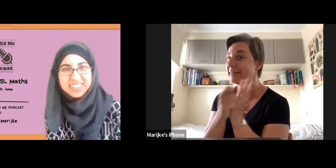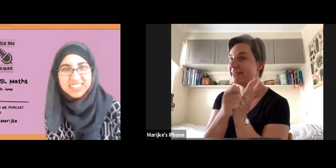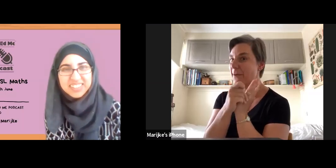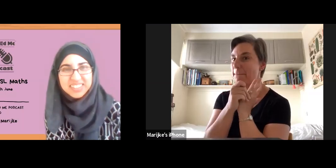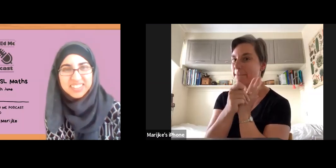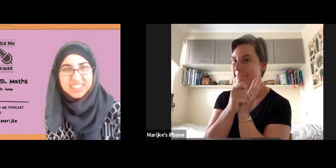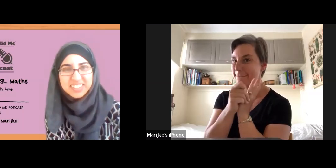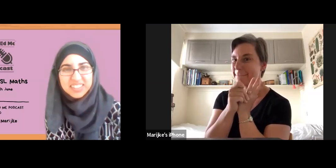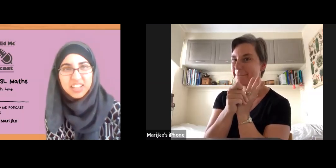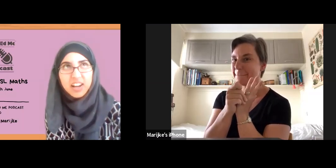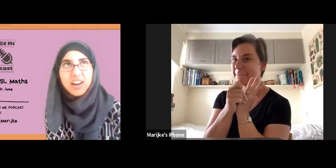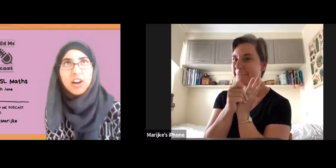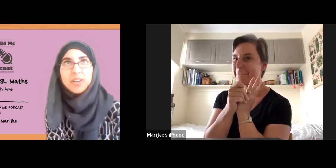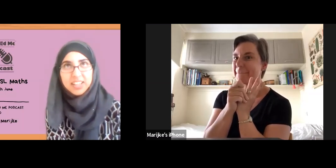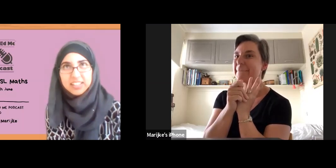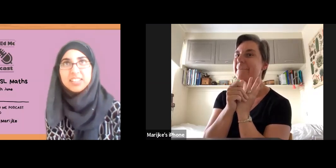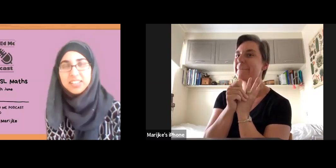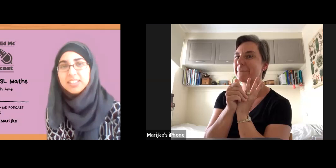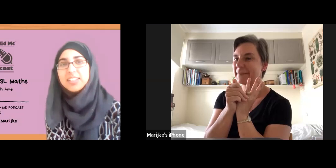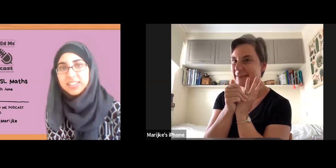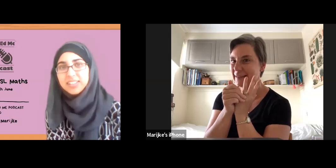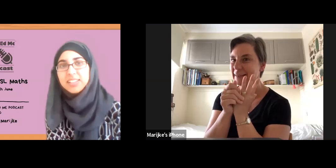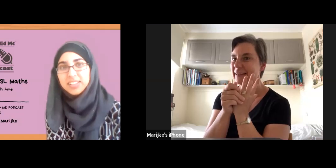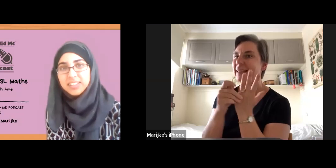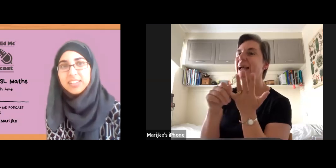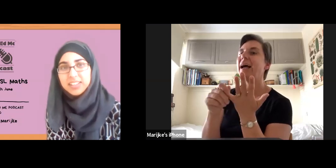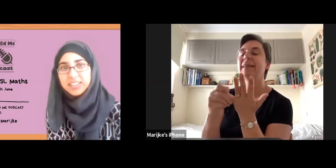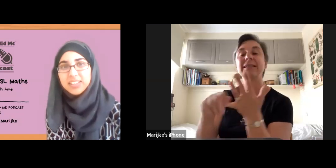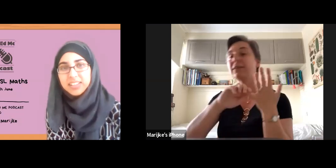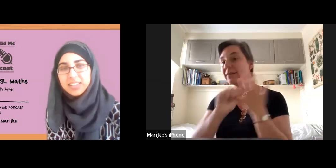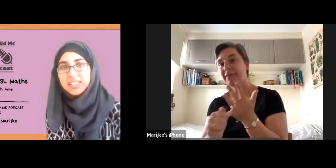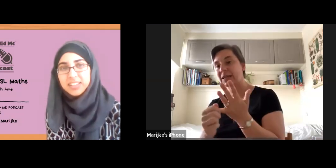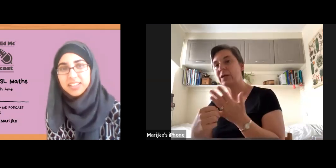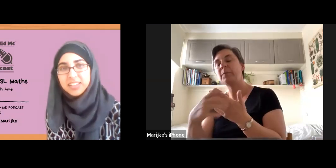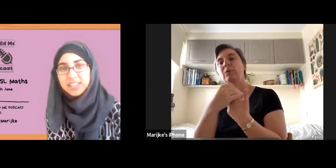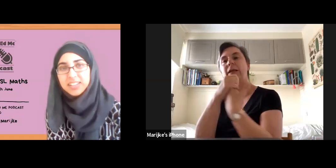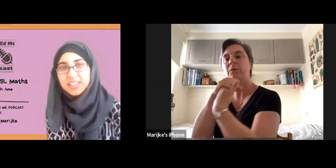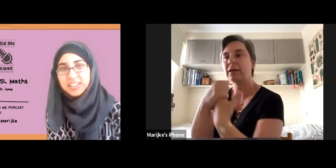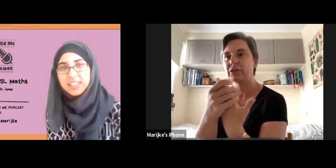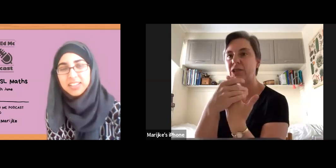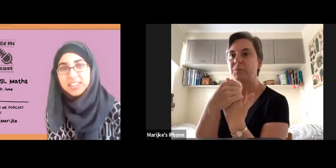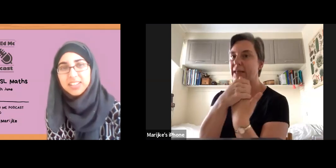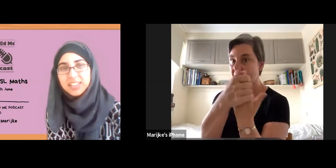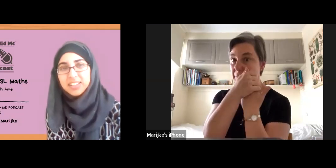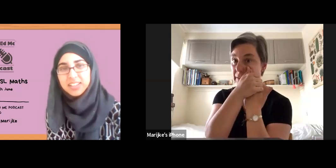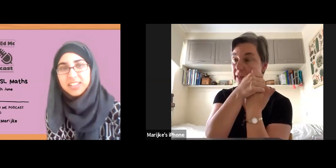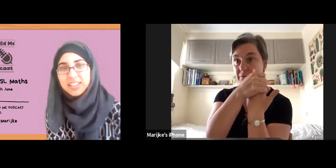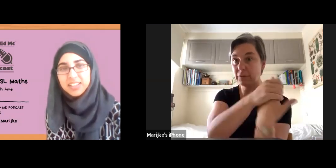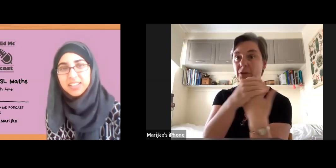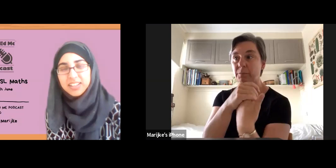teacher. Oh, okay. Yeah. And that's another thing as well. When cover teachers became,